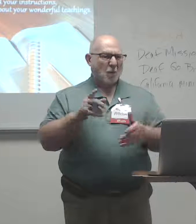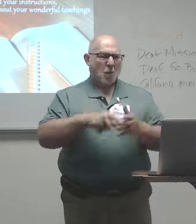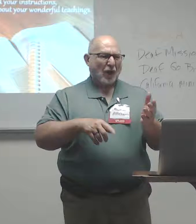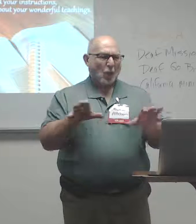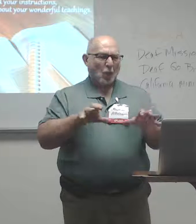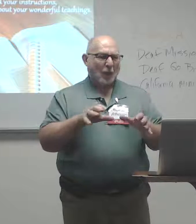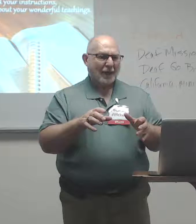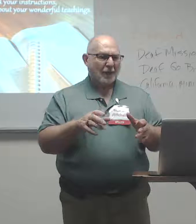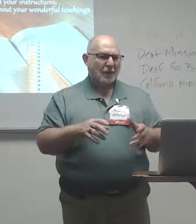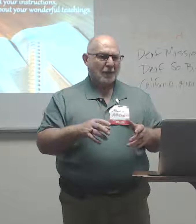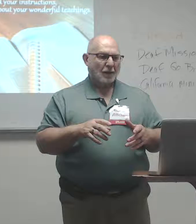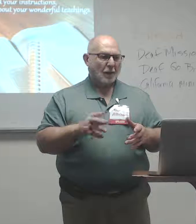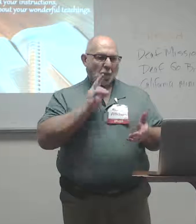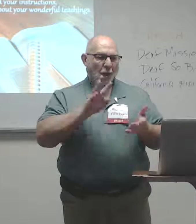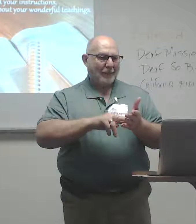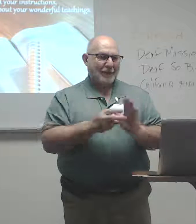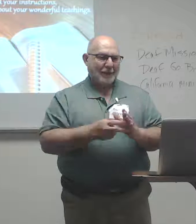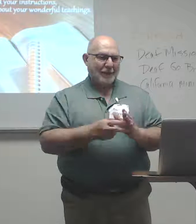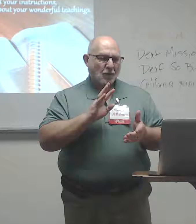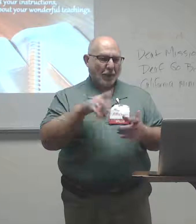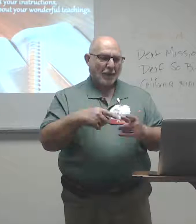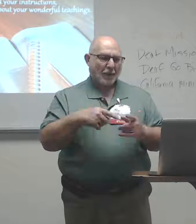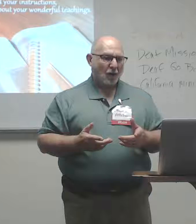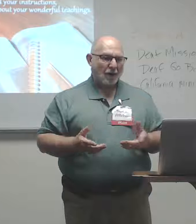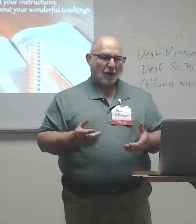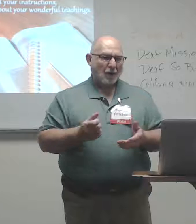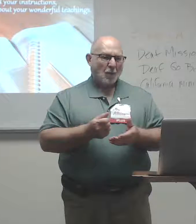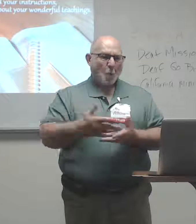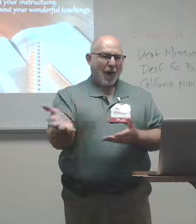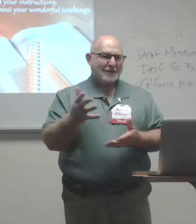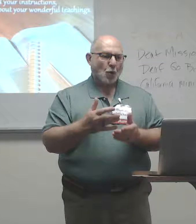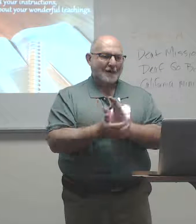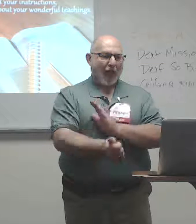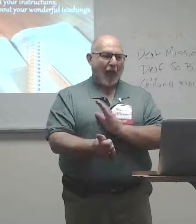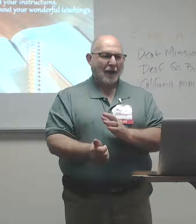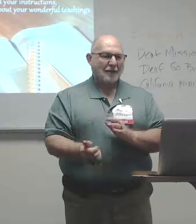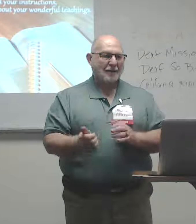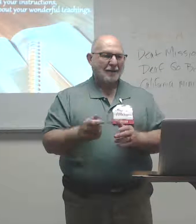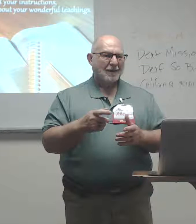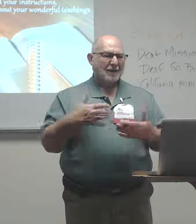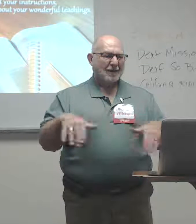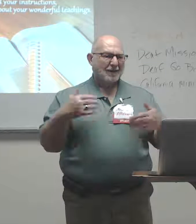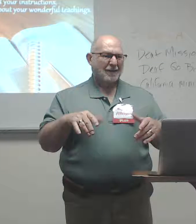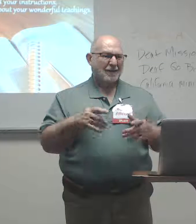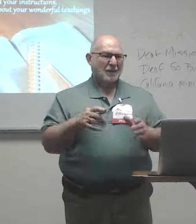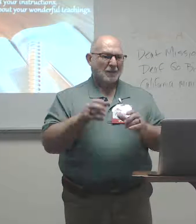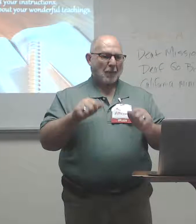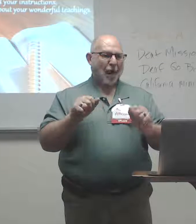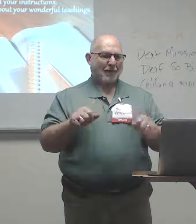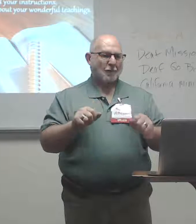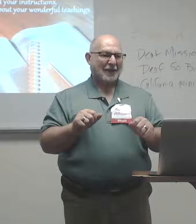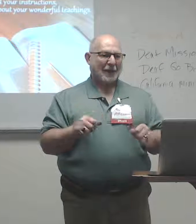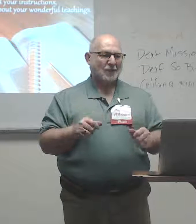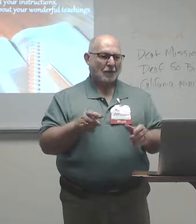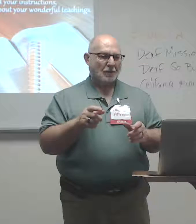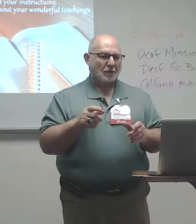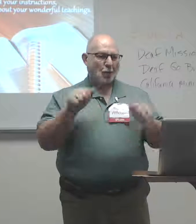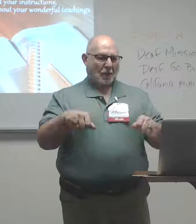What are you doing? What do you mean? Waste your talent. He's drawing a lot of different things and stuff. He says, "What are you doing?